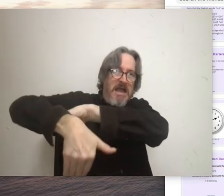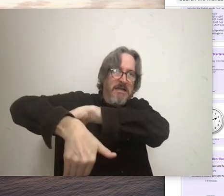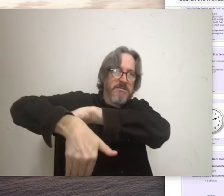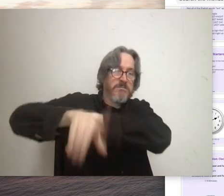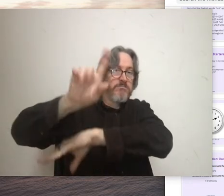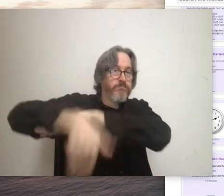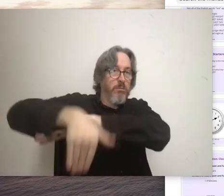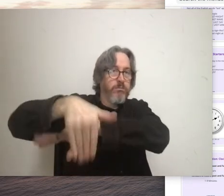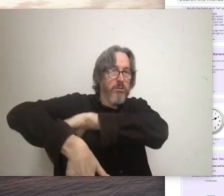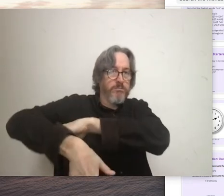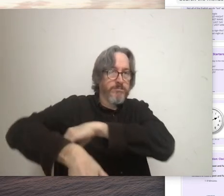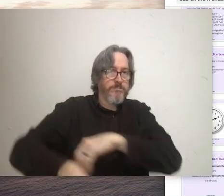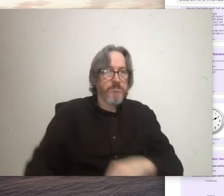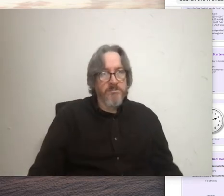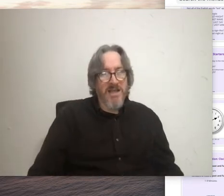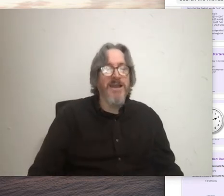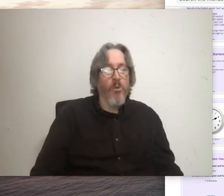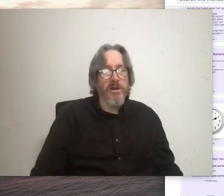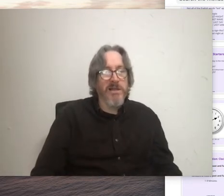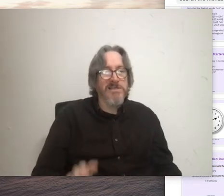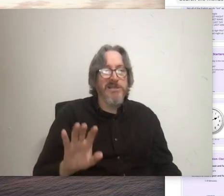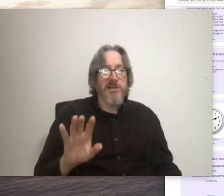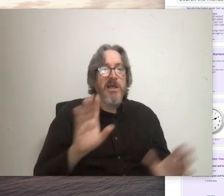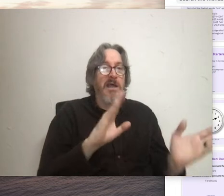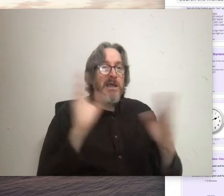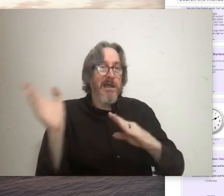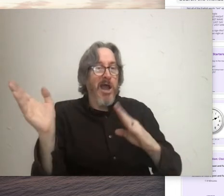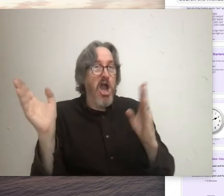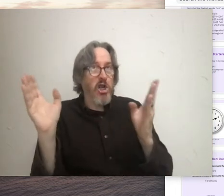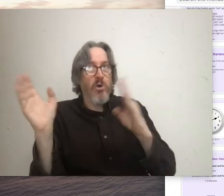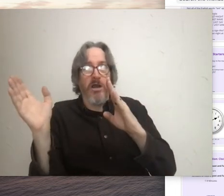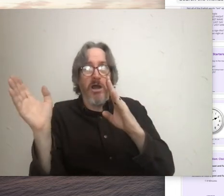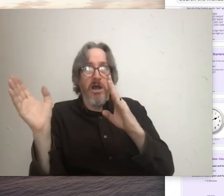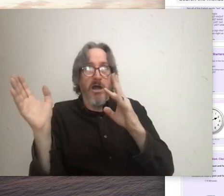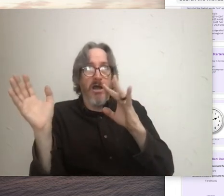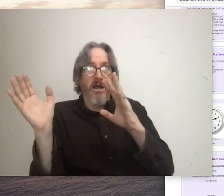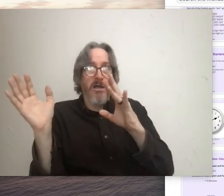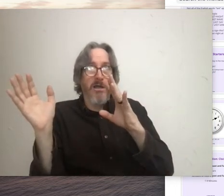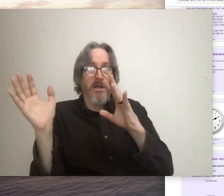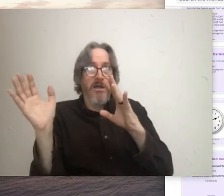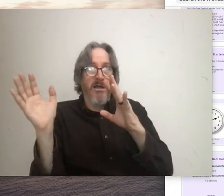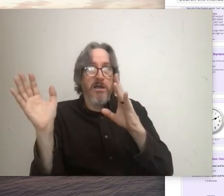1 o'clock at night. Boom, boom. I know 1 o'clock is still